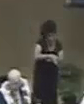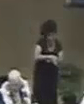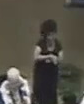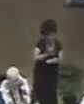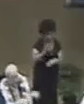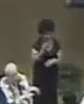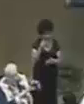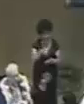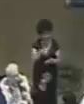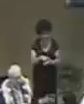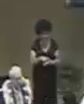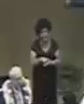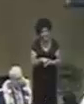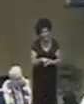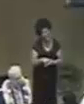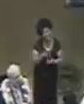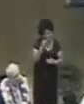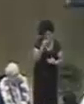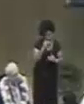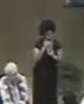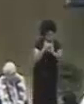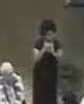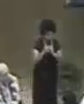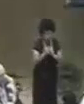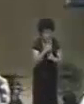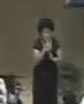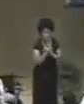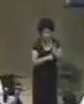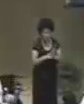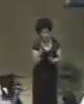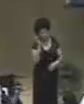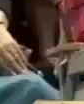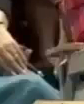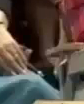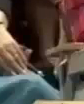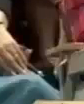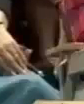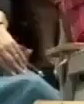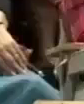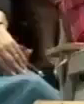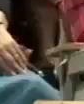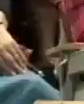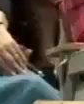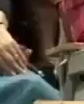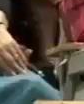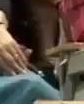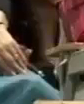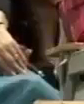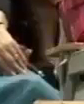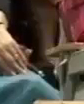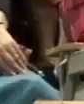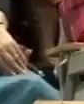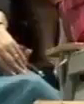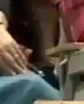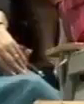sharpening your tools or something like that. Don't give them that 2-hour lecture on that online space. Do it in short, sharp chunks. We call it scaffolding. We've